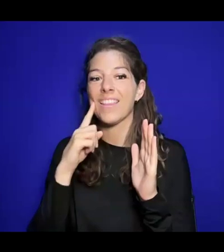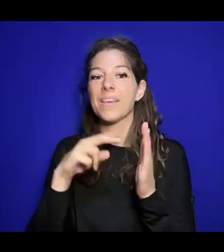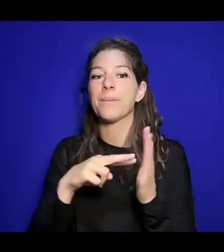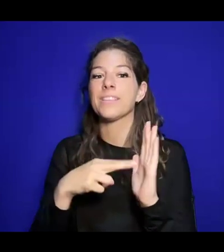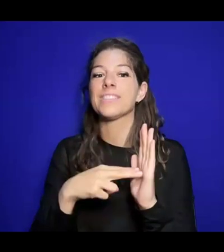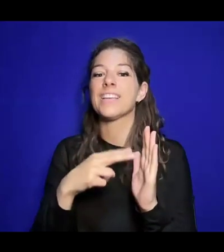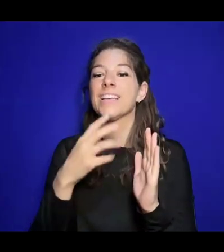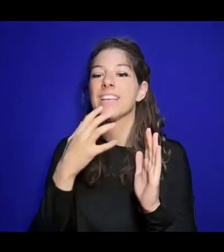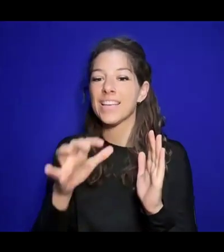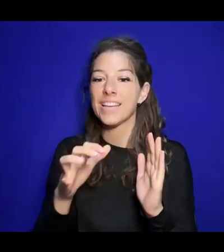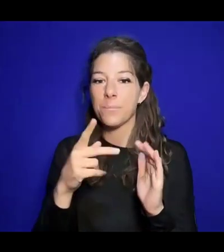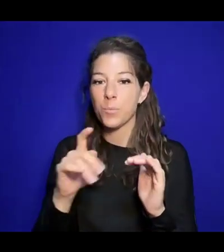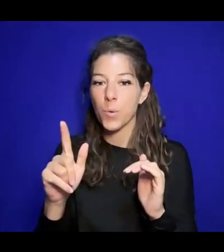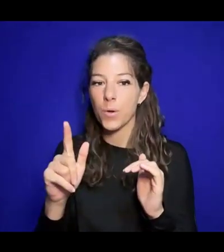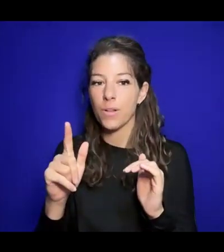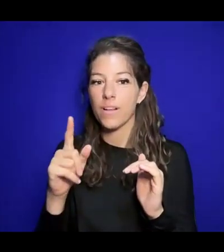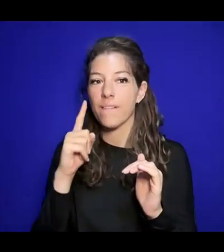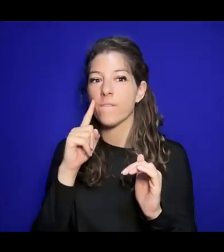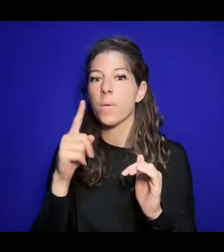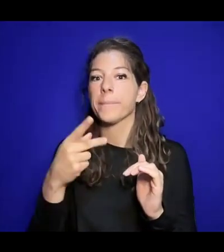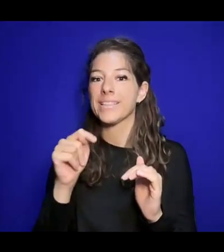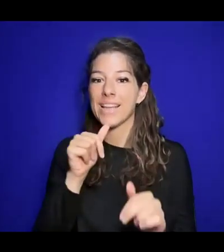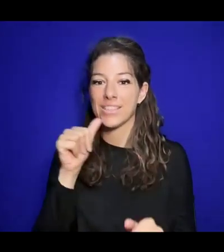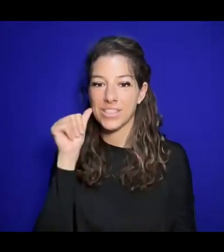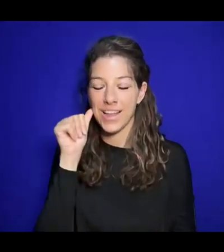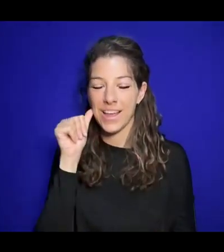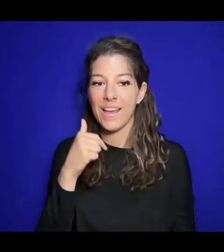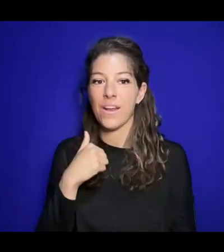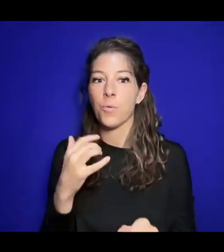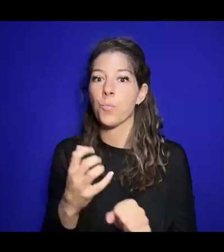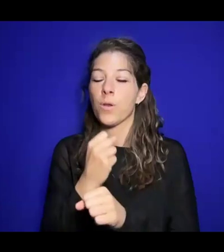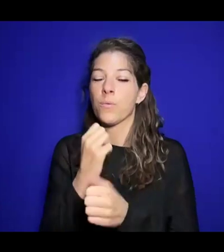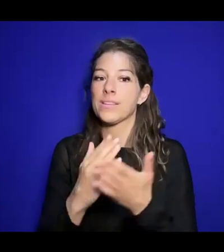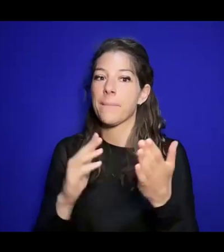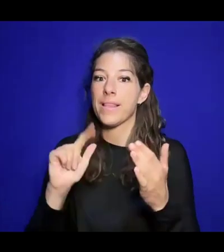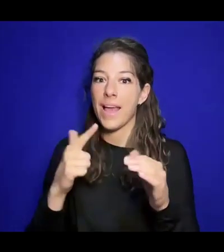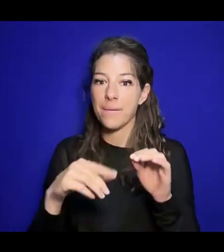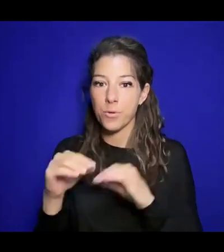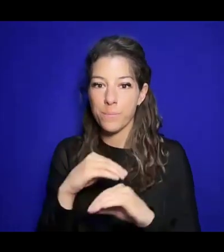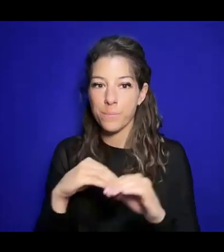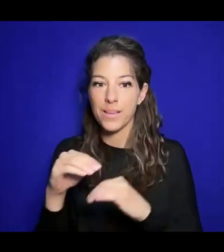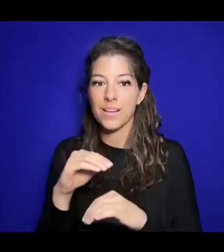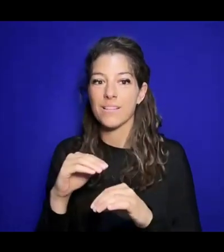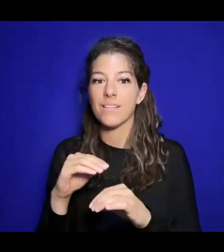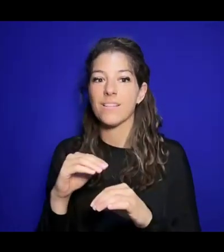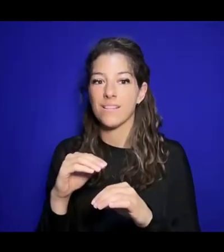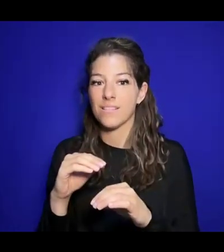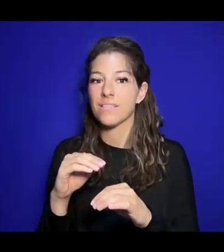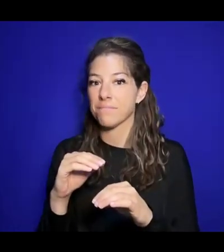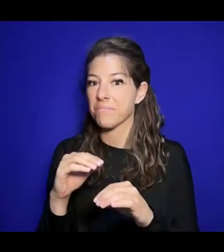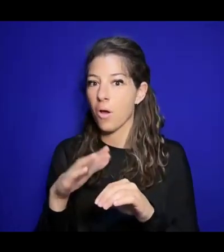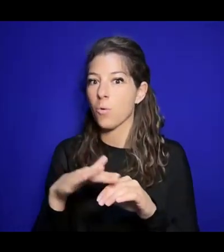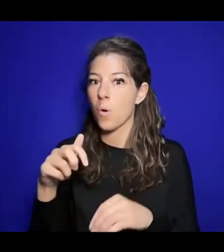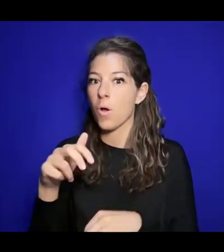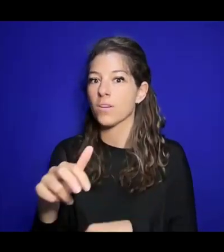he was in a heated pool for PT yesterday. We had a win with some leg movement on a reciprocating gait.